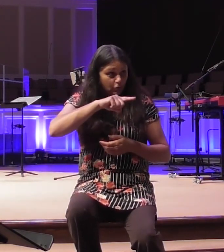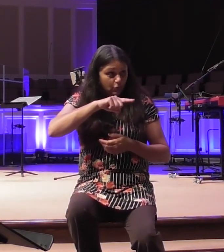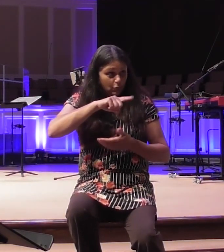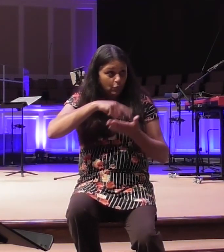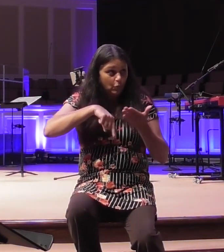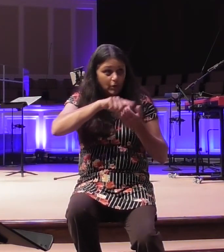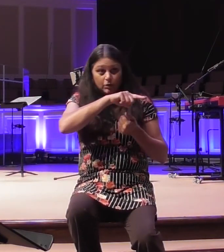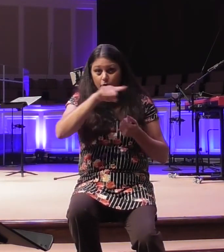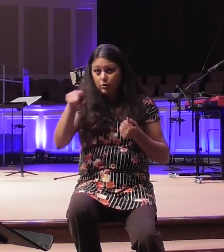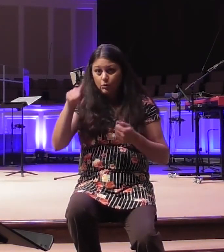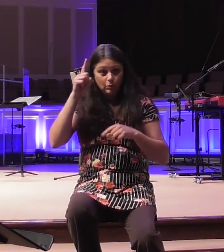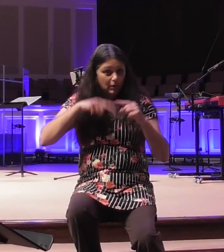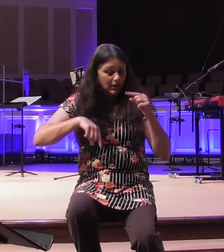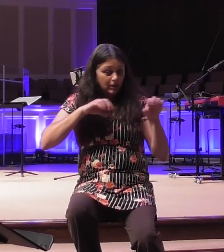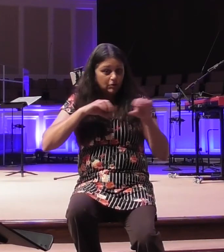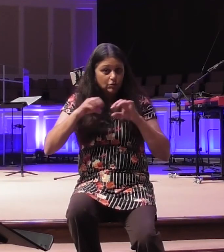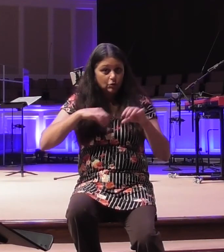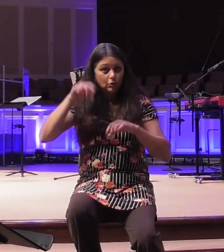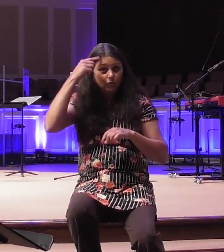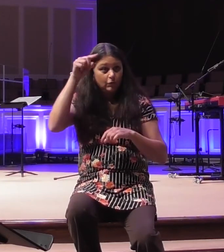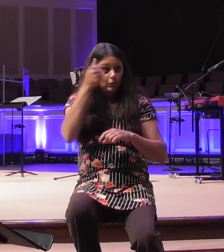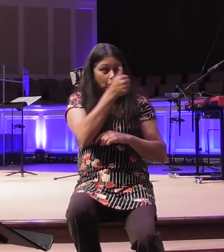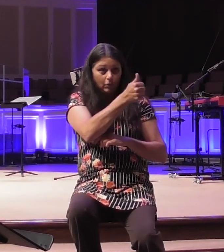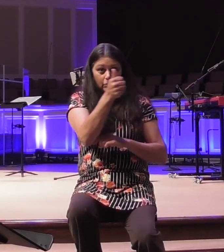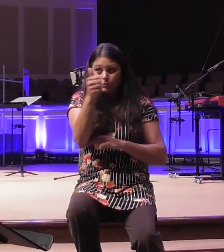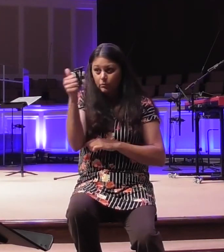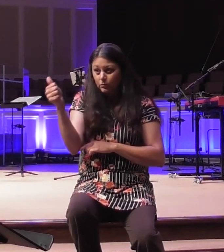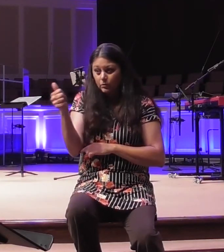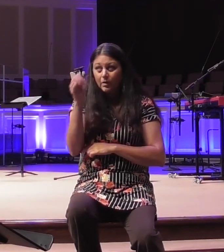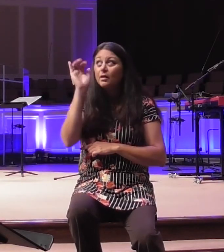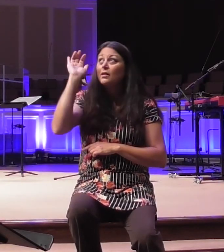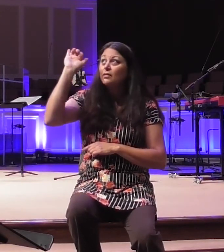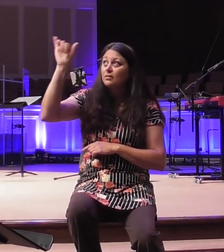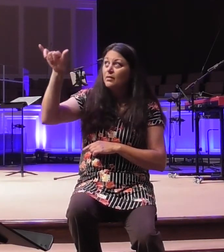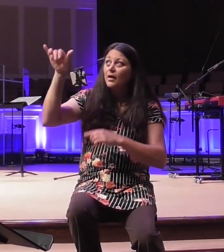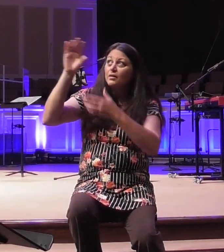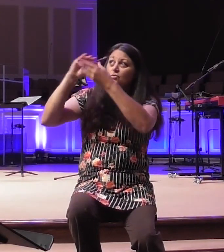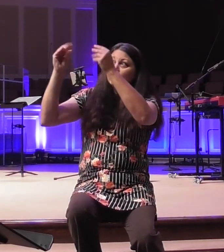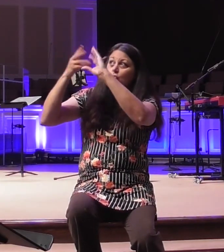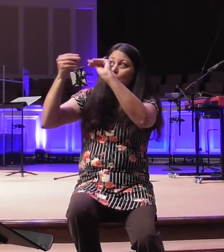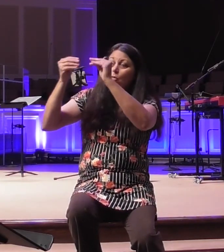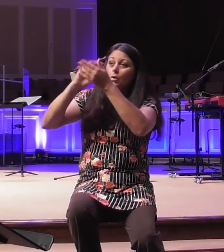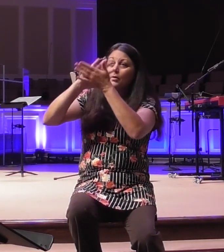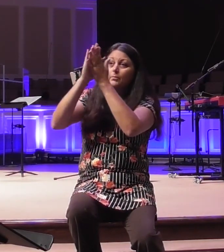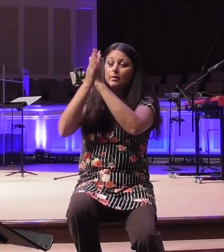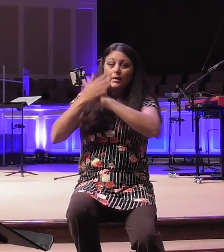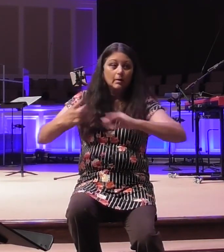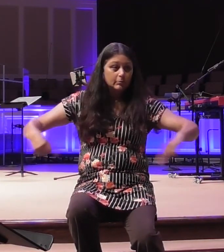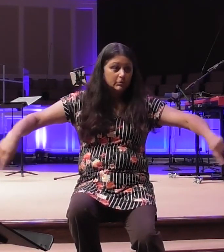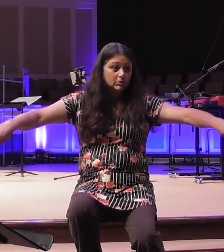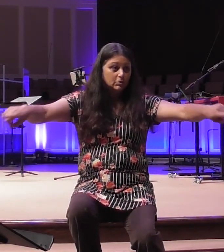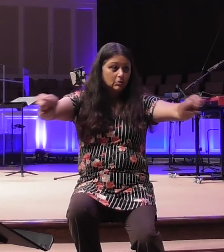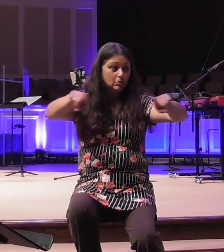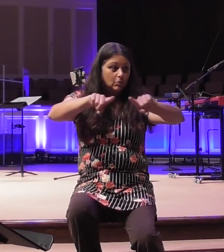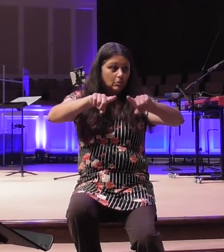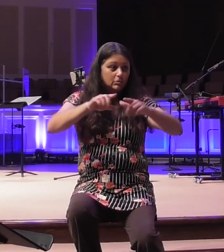And so that story becomes your story. In just a few minutes, we're going to stand and we're going to sing.